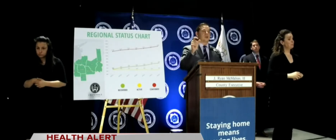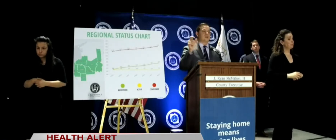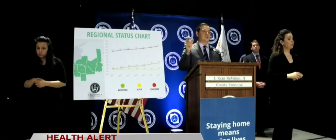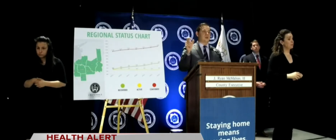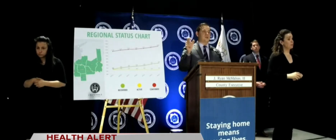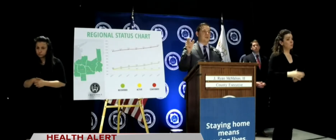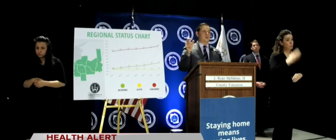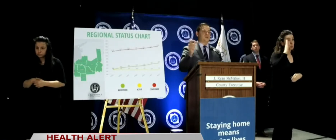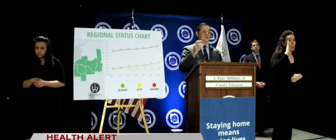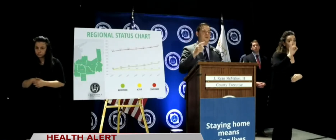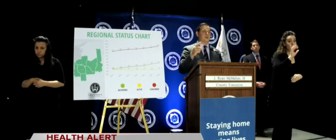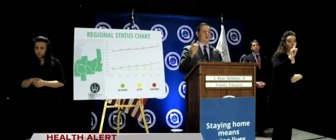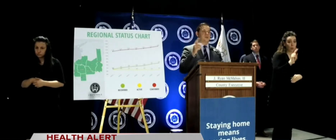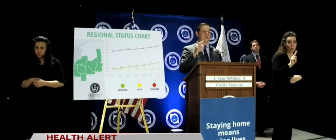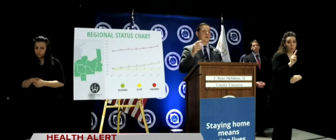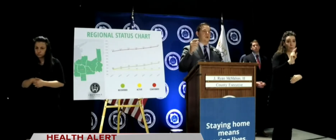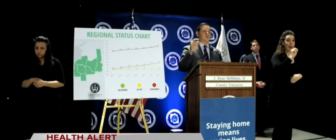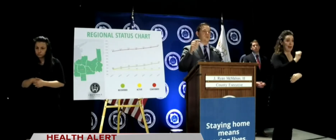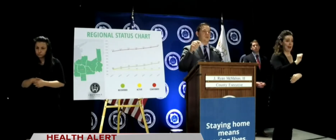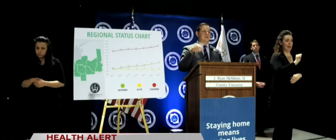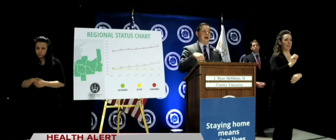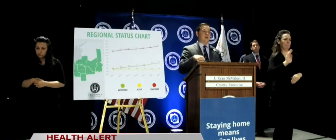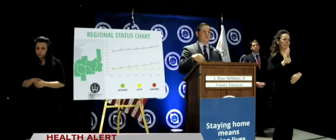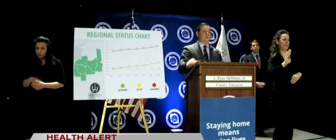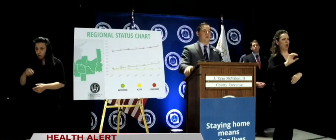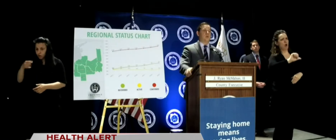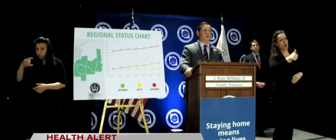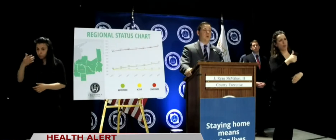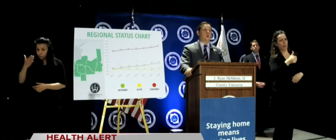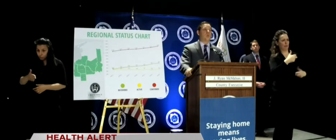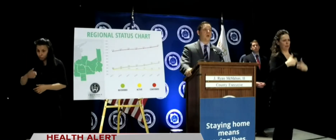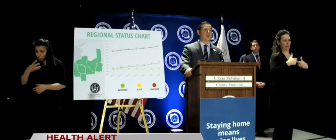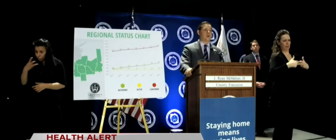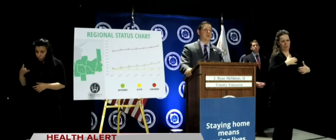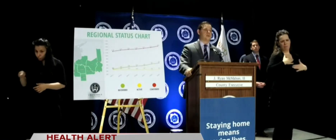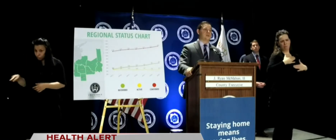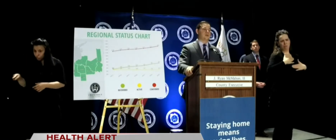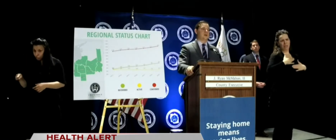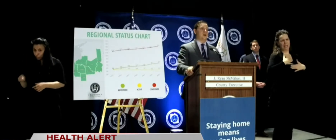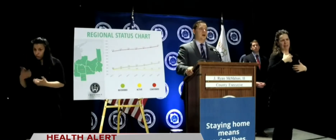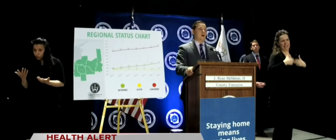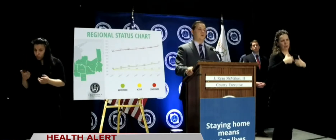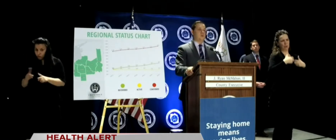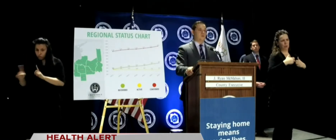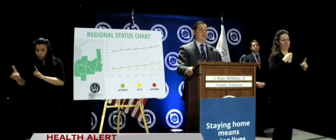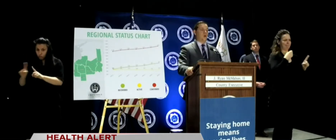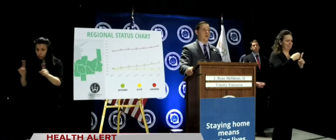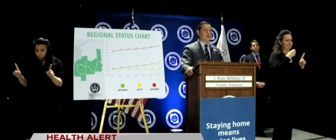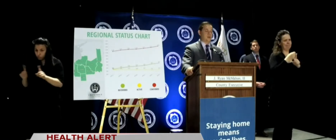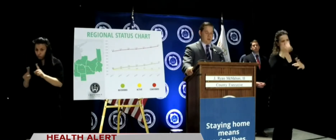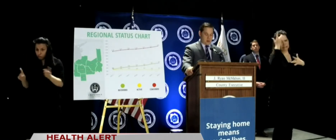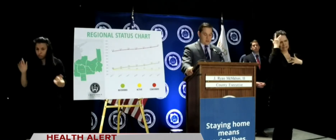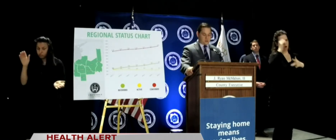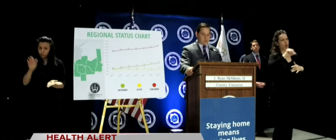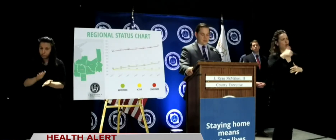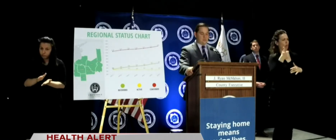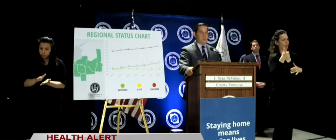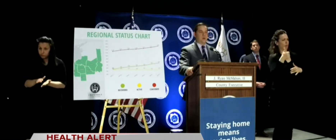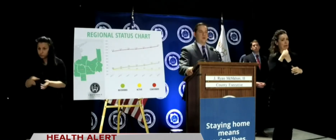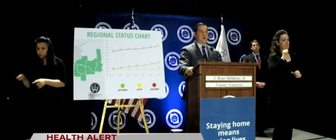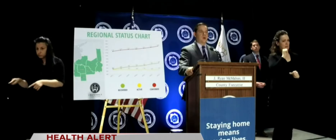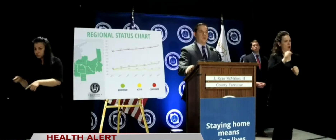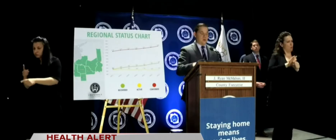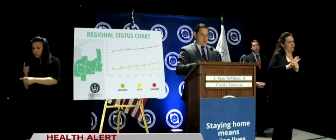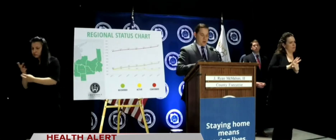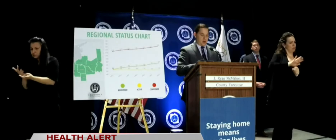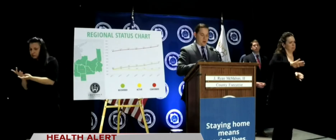those caseloads, other respiratory illness, goes down to the point where there were no cases for a week. So that's important